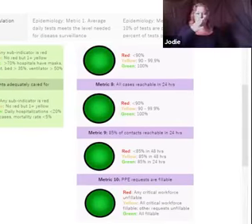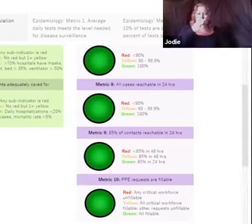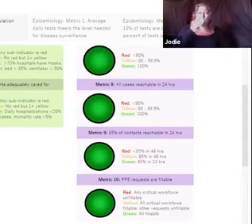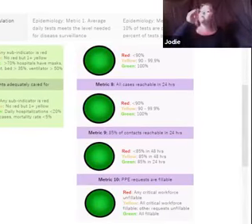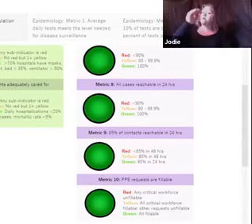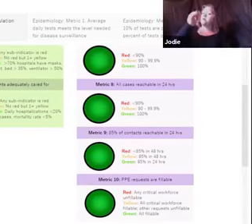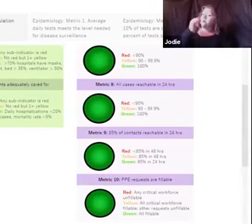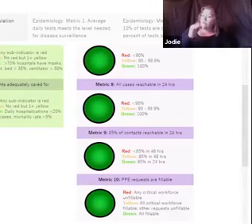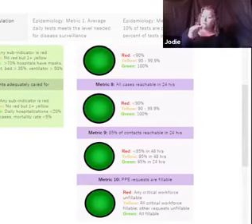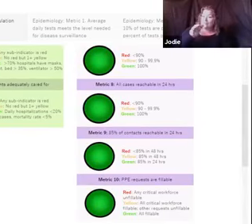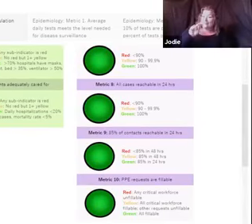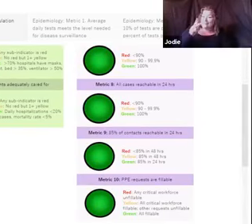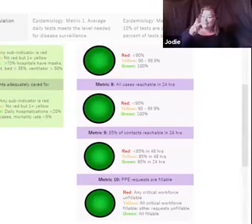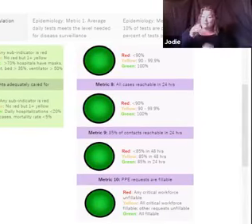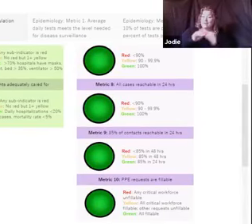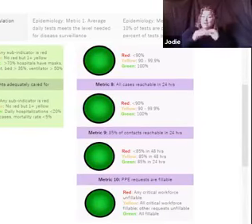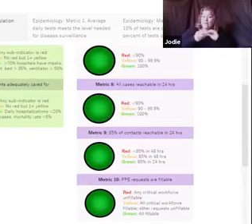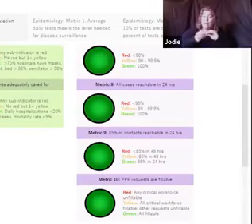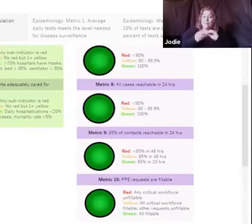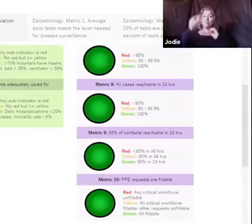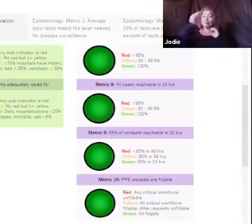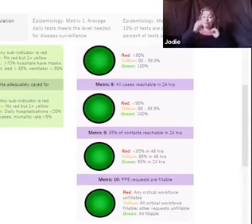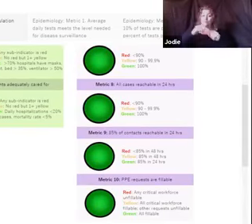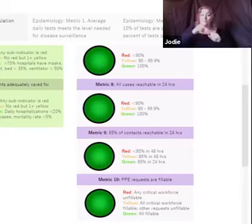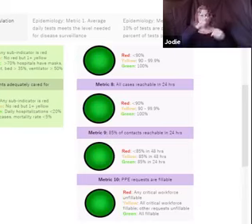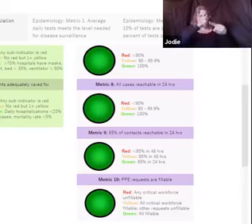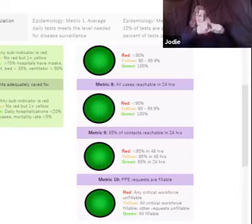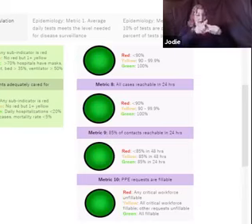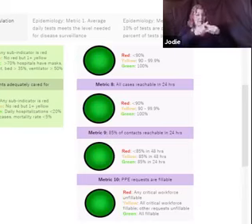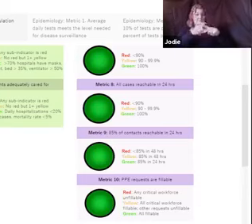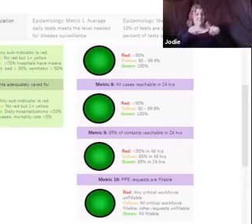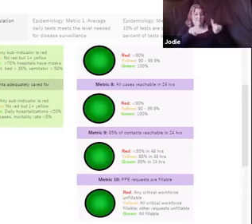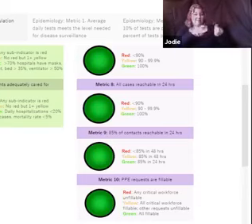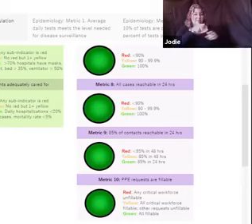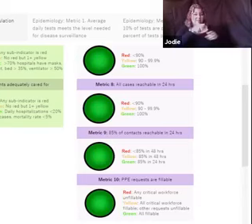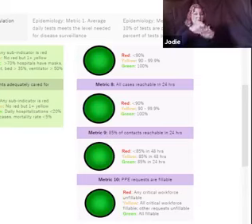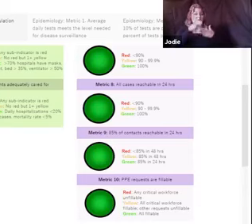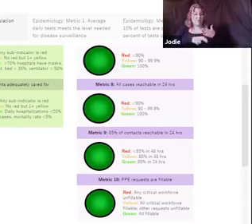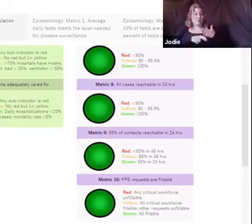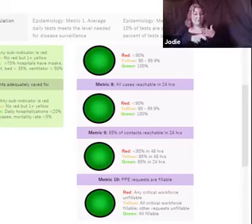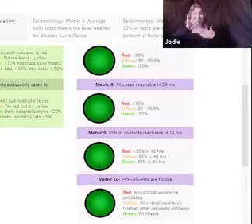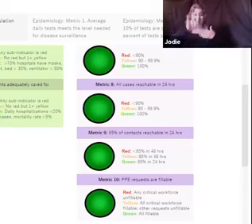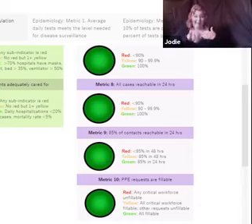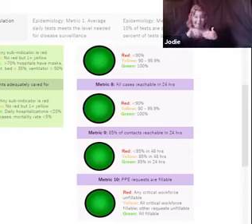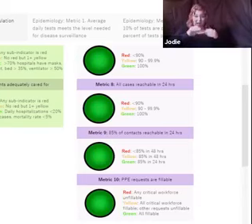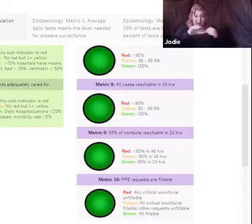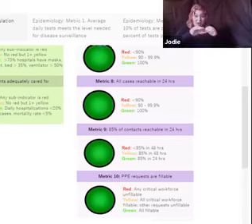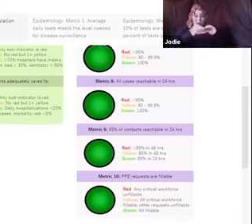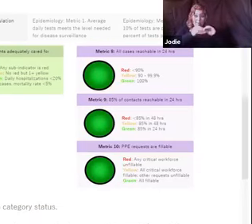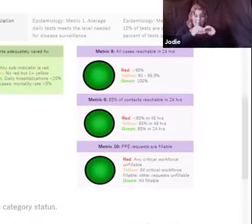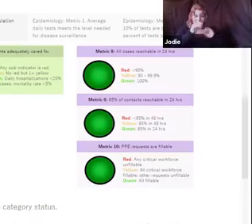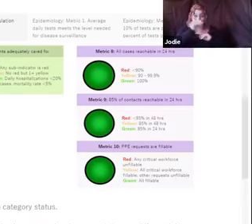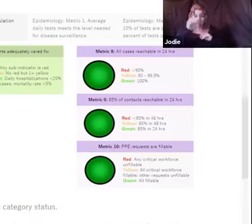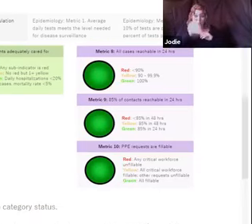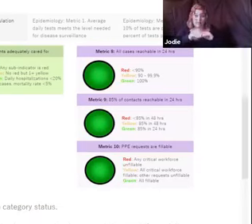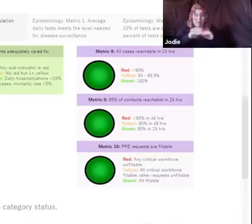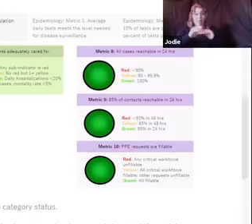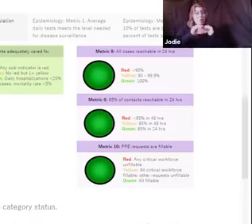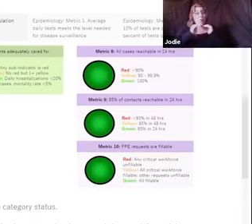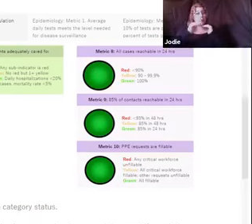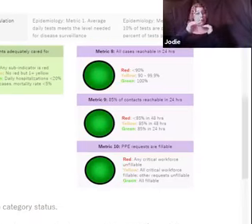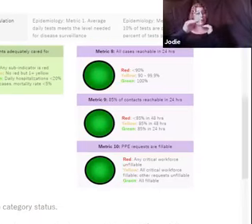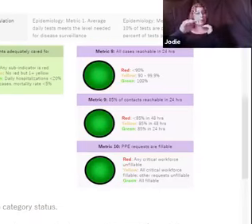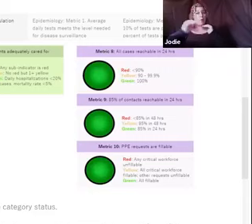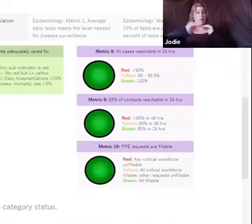2 looks at the percent of tests that are positive and if that percentage is stable. Metric